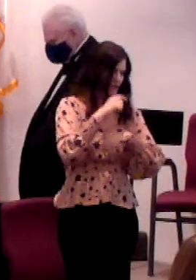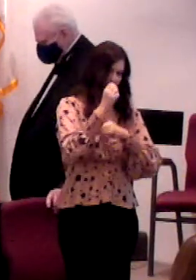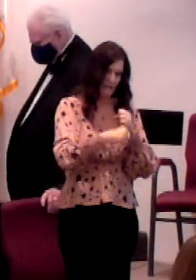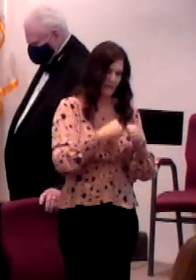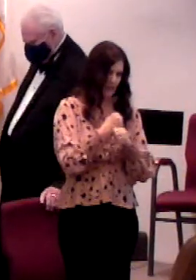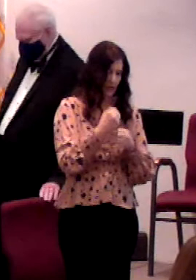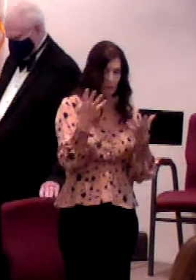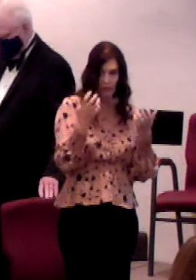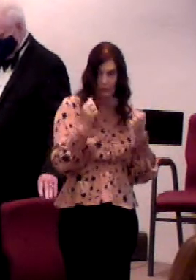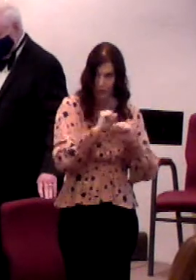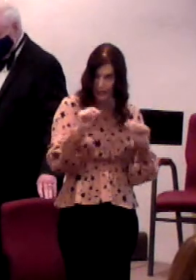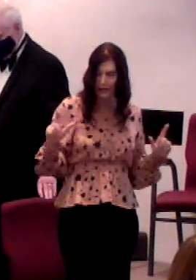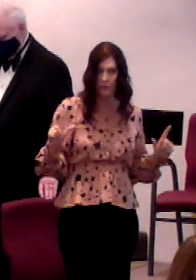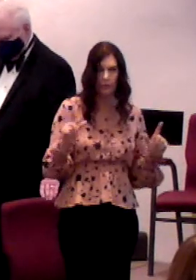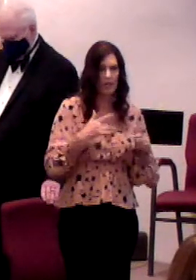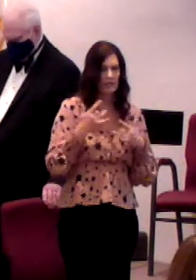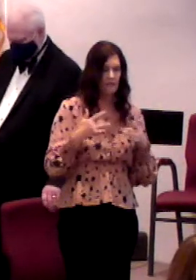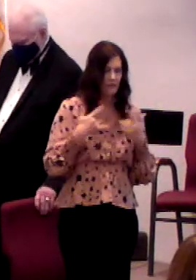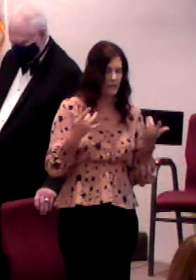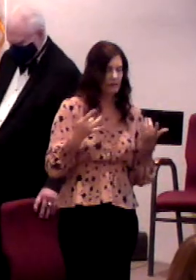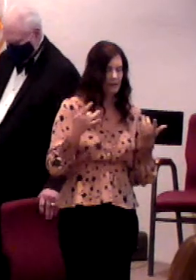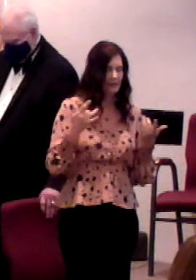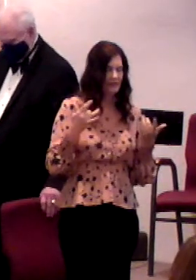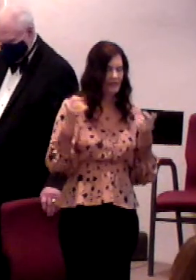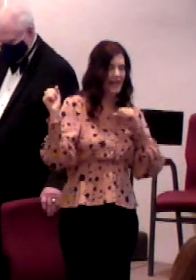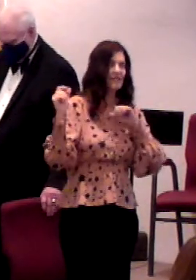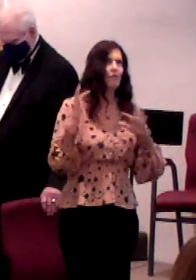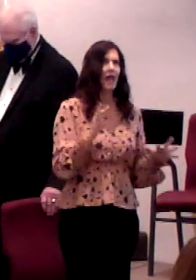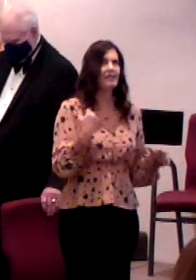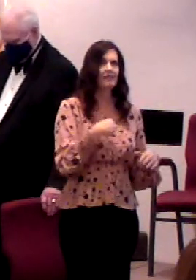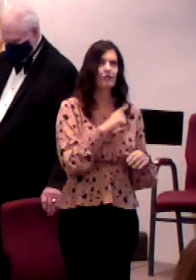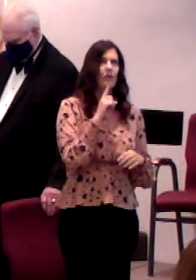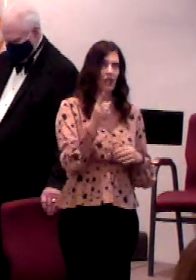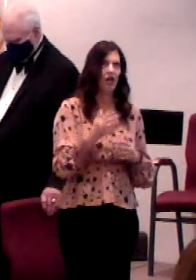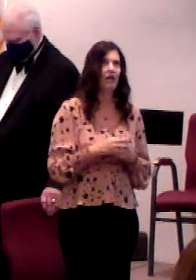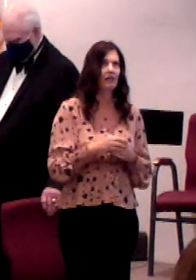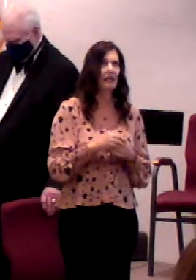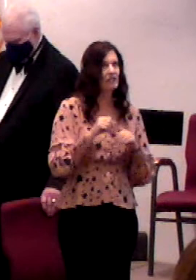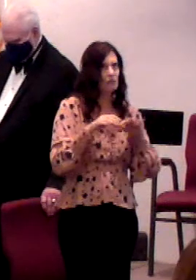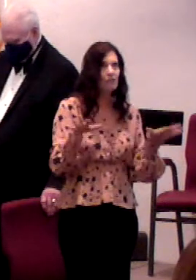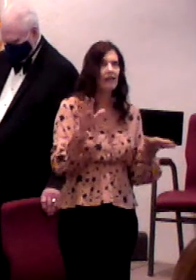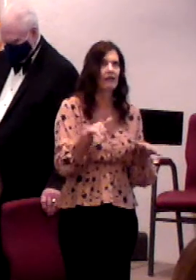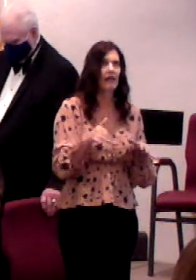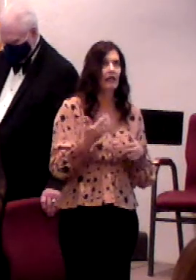want everyone to feel as blessed as we are. Again, Lord,